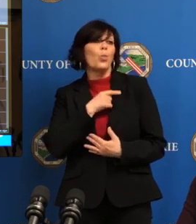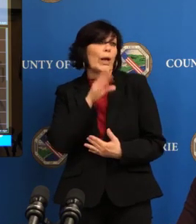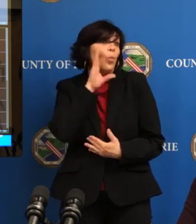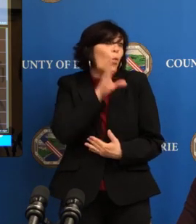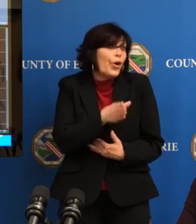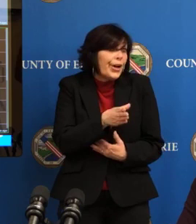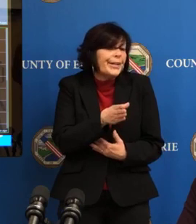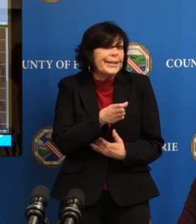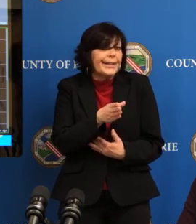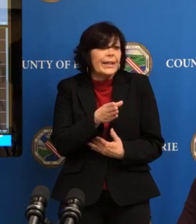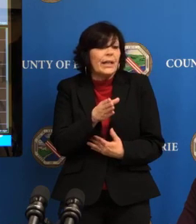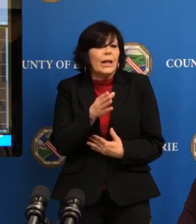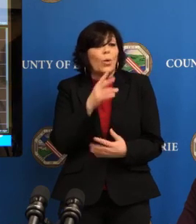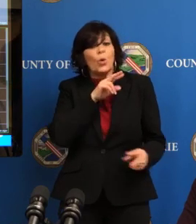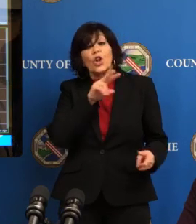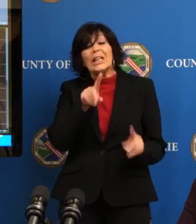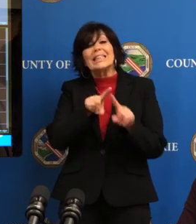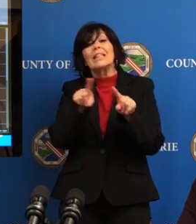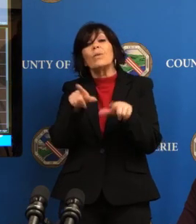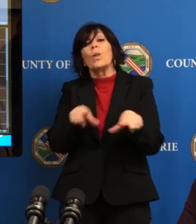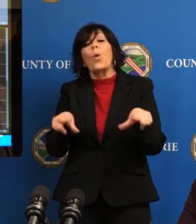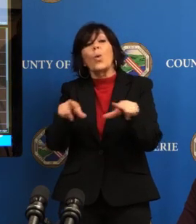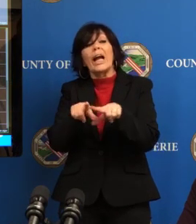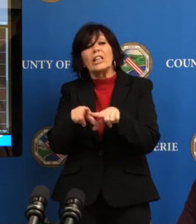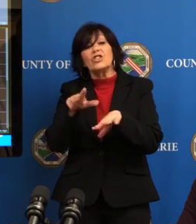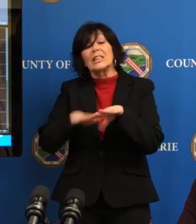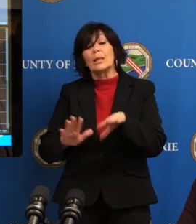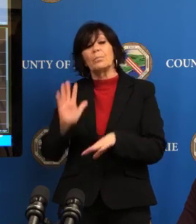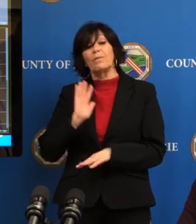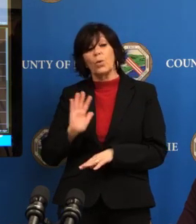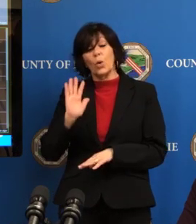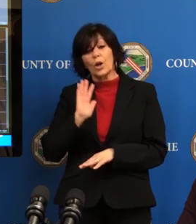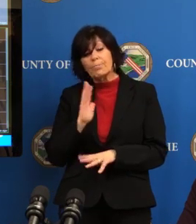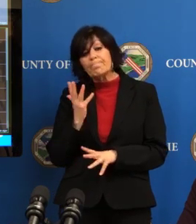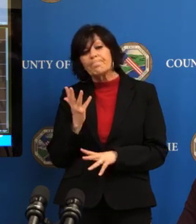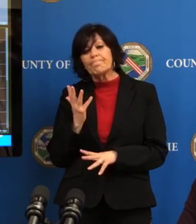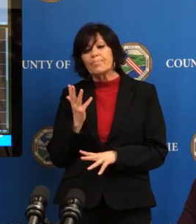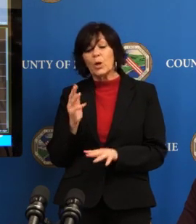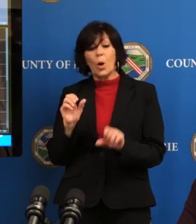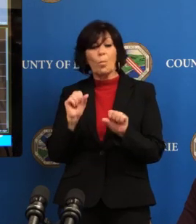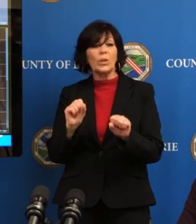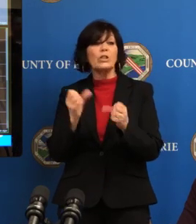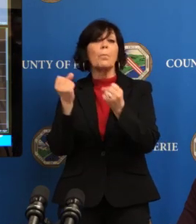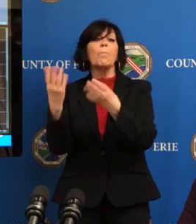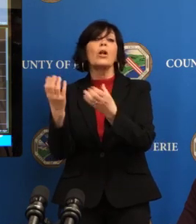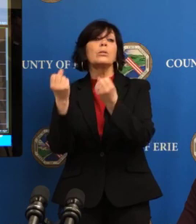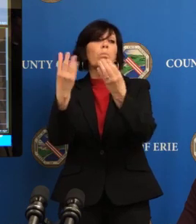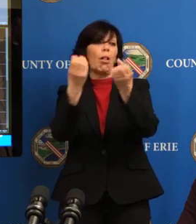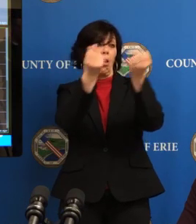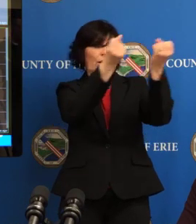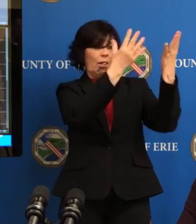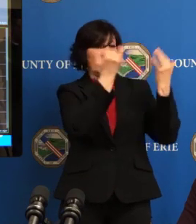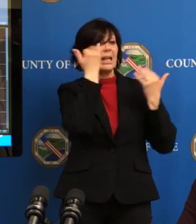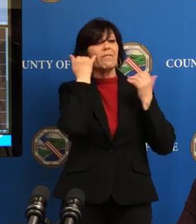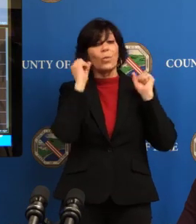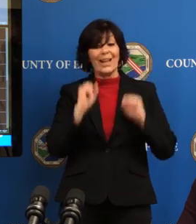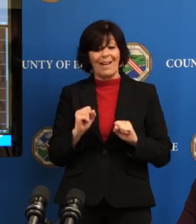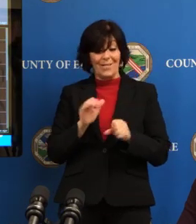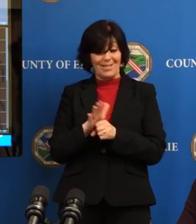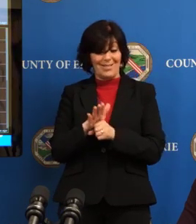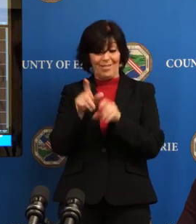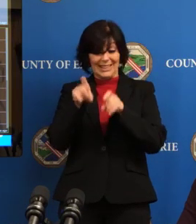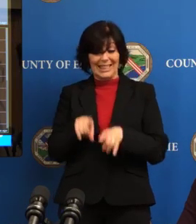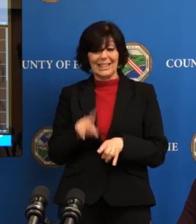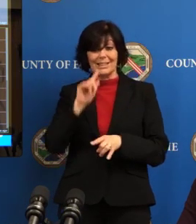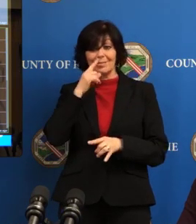the drive-through clinic. We're looking at a different location than previous and potential multiple locations if we have enough test kits to do